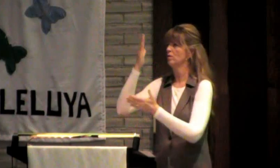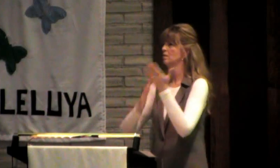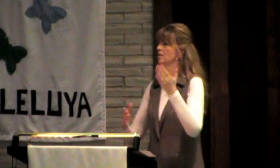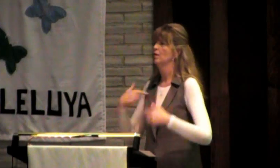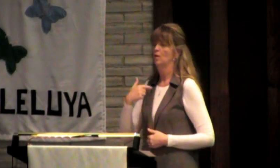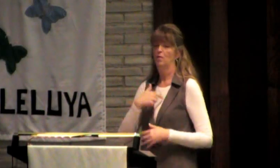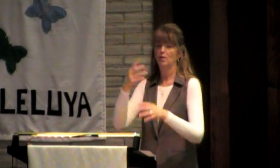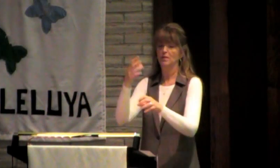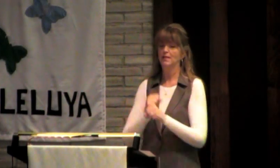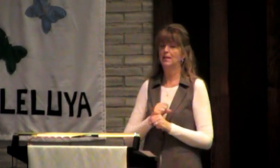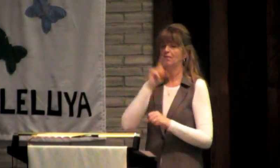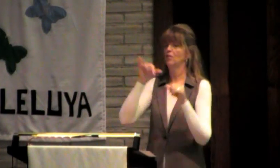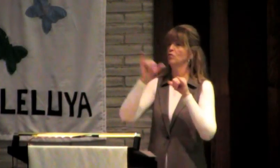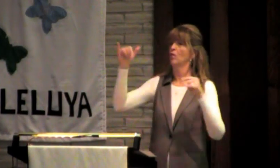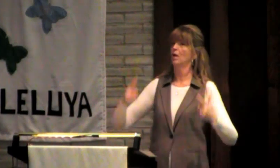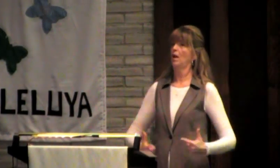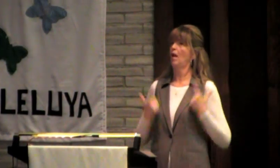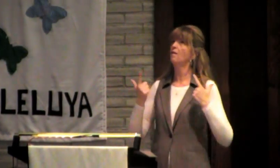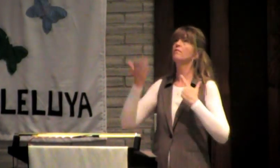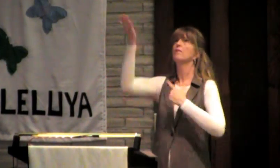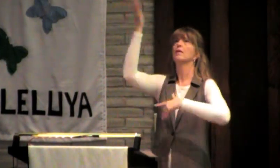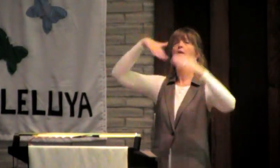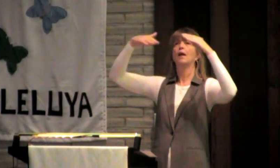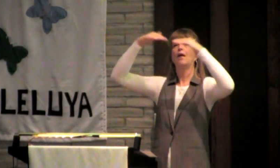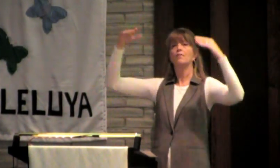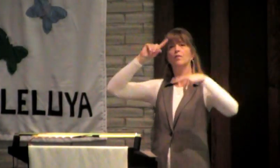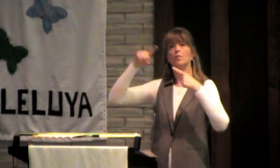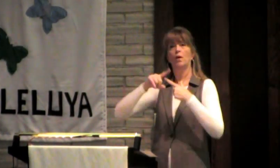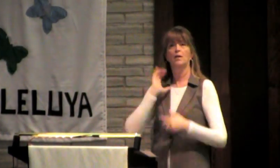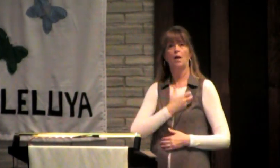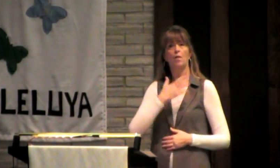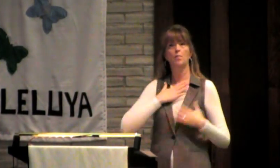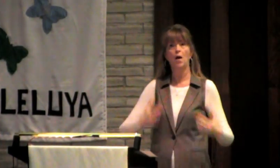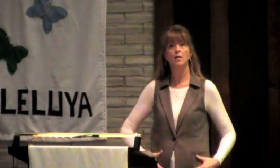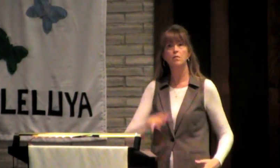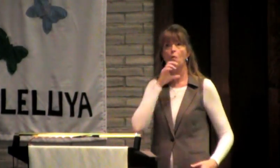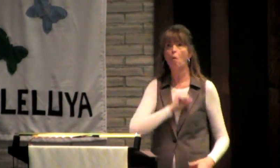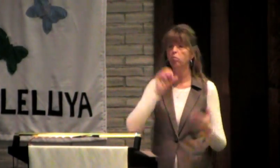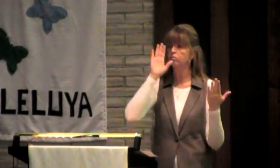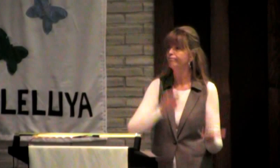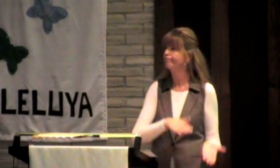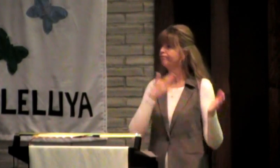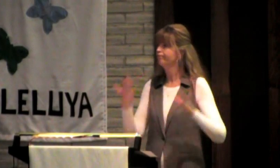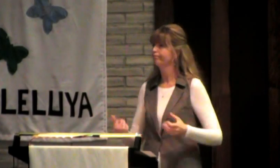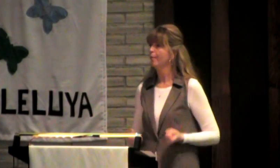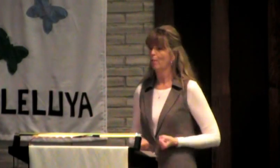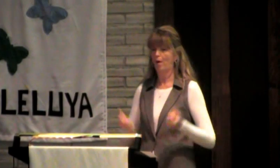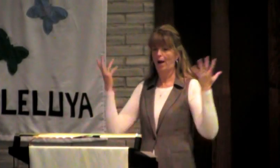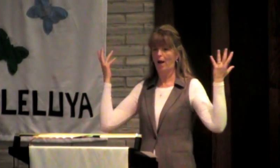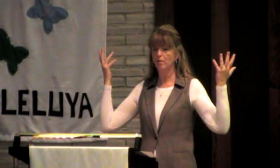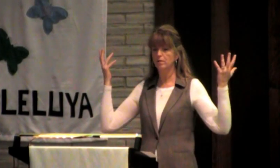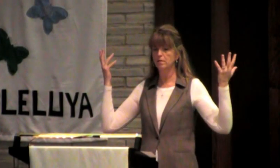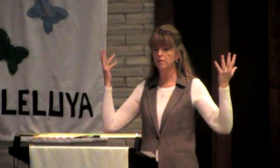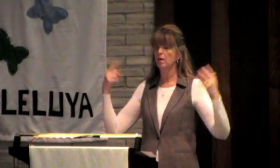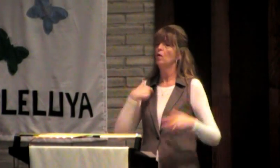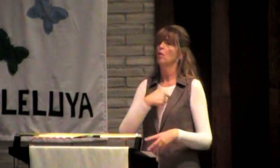question is, has two parts. Has eternal life, to live in heaven. When our bodies are old and we die and worn